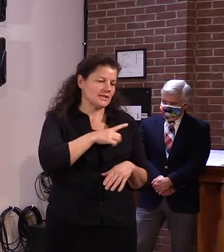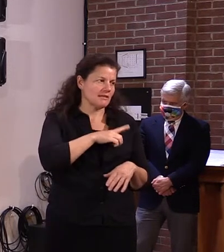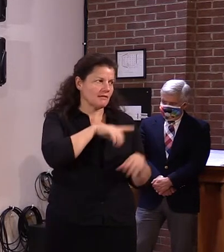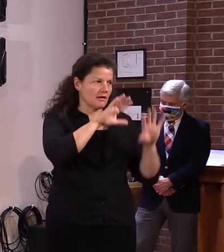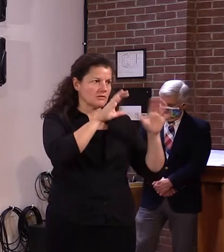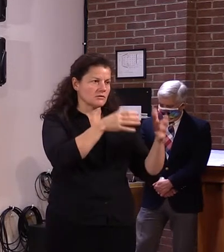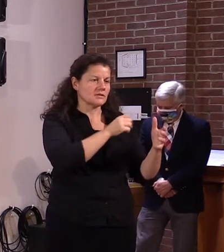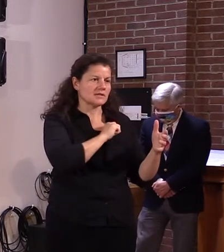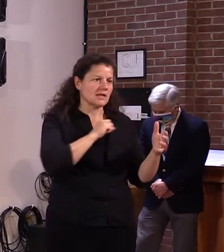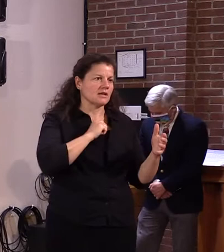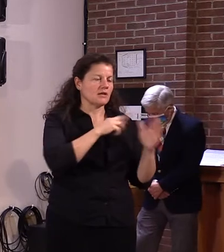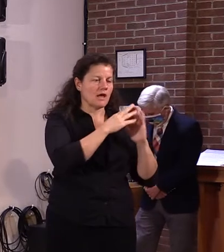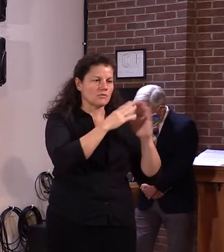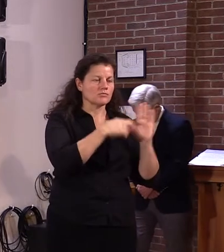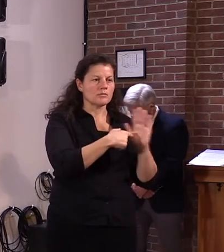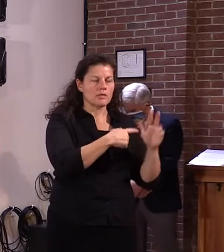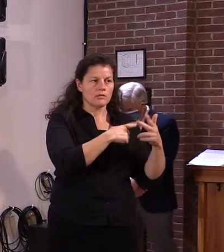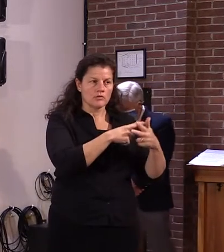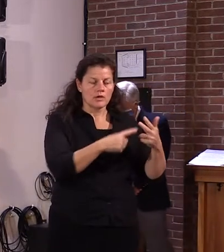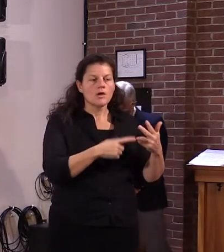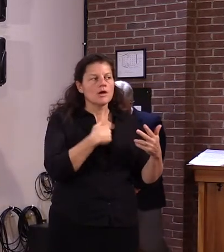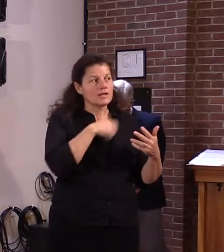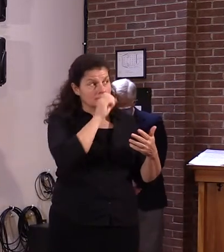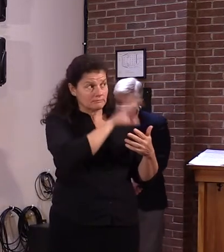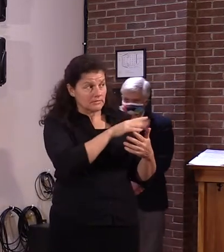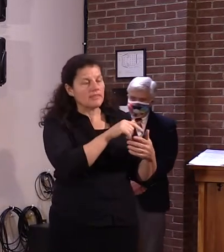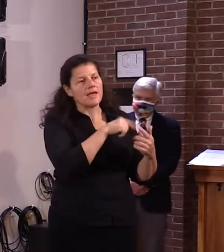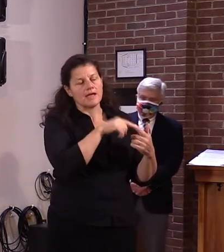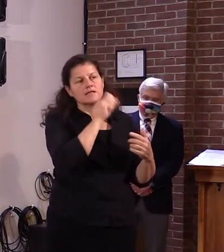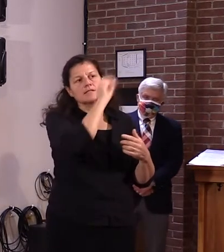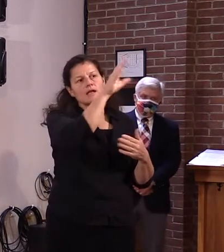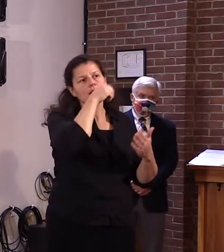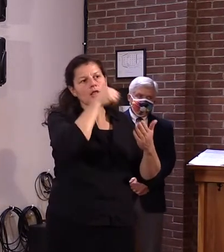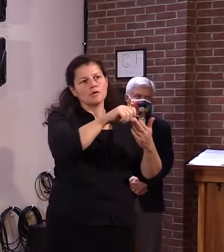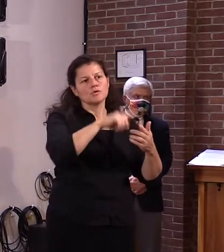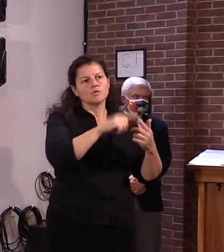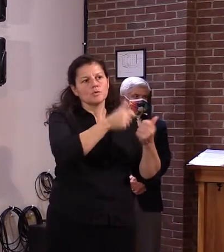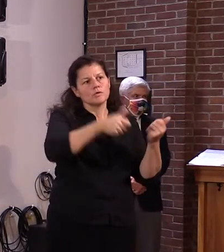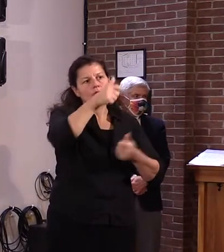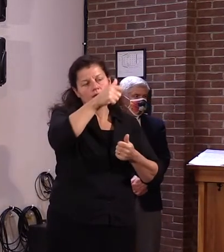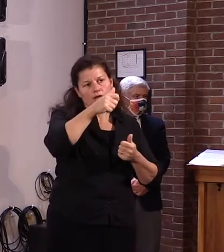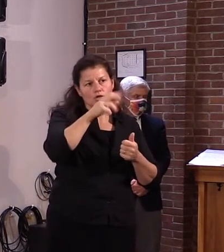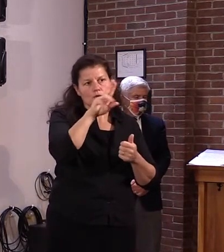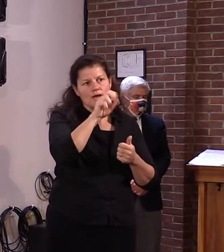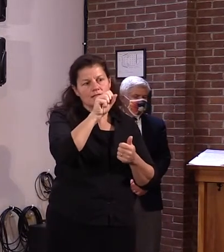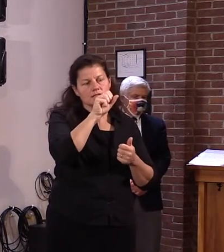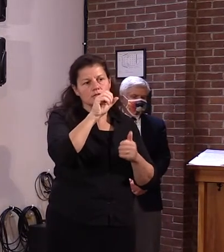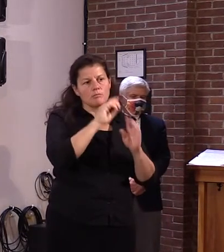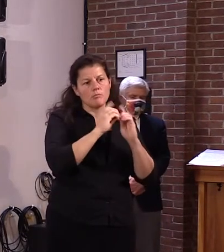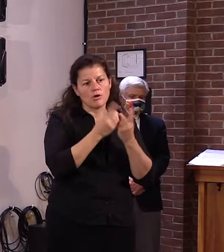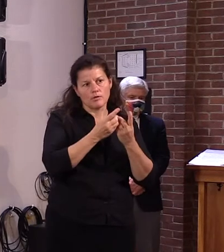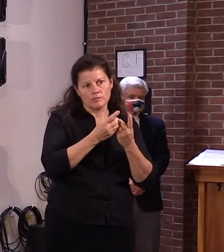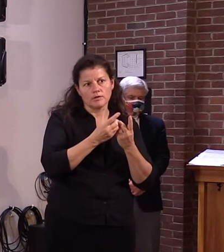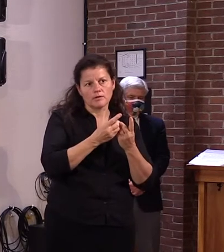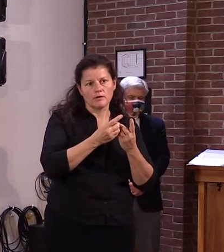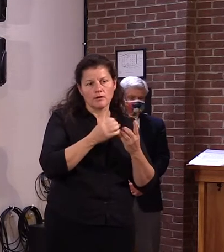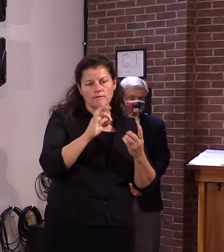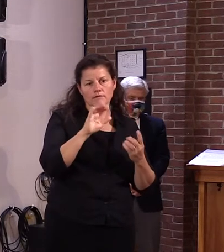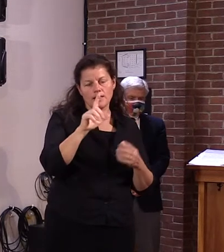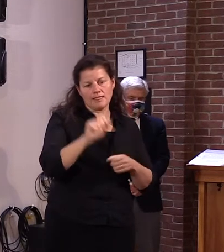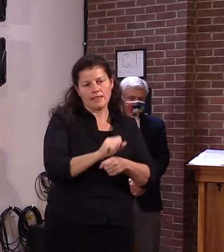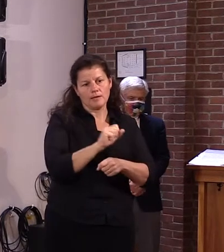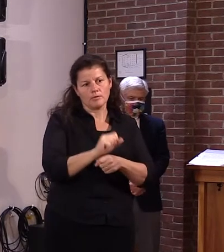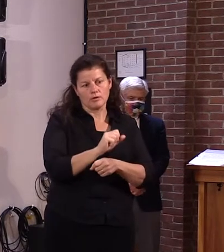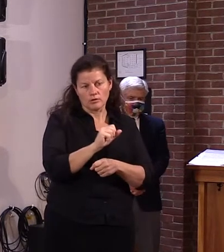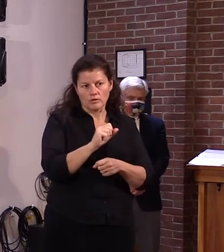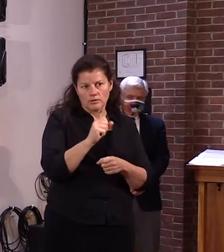has sent a letter to the Secretary for the U.S. Department of Labor, Secretary Scalia. So